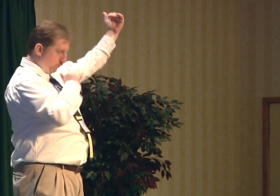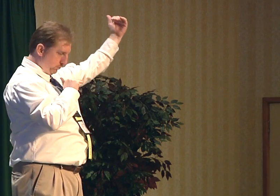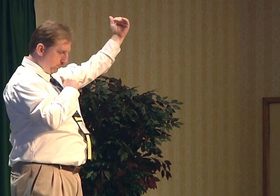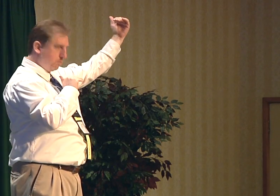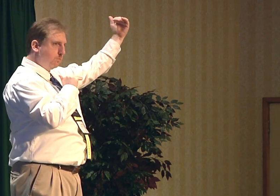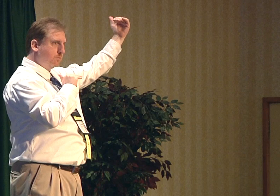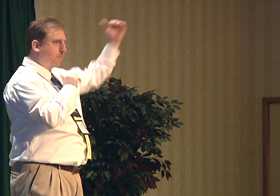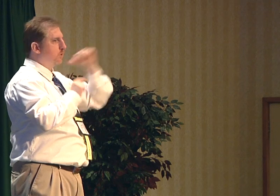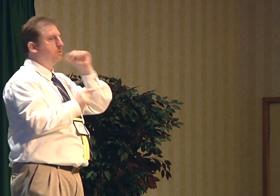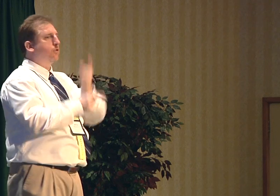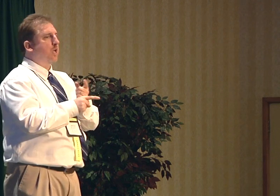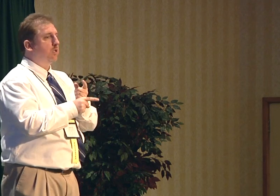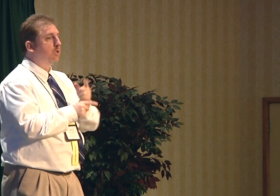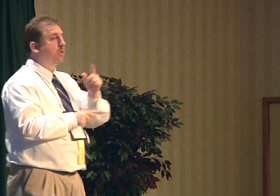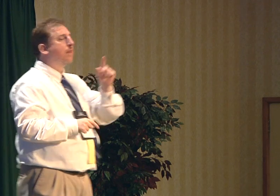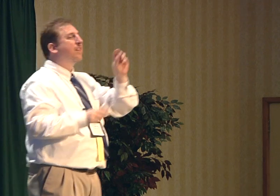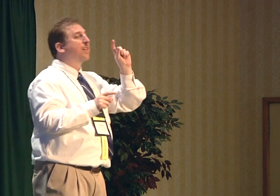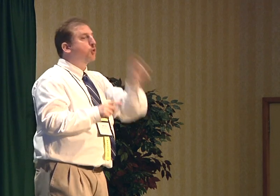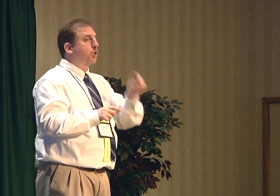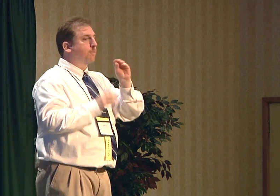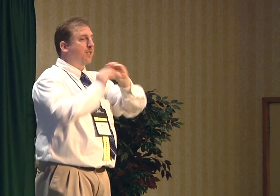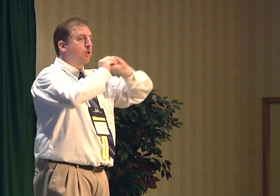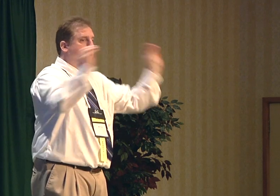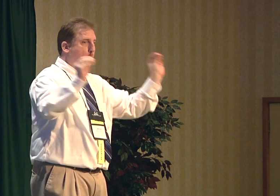We felt that the standards for mental health care were